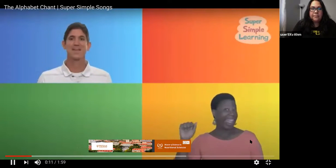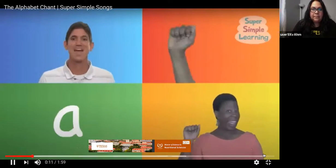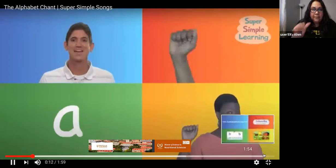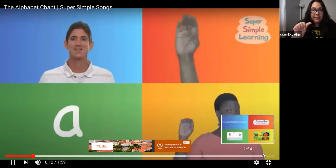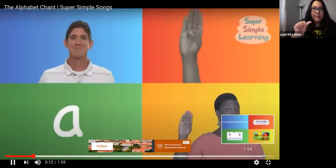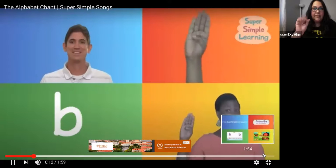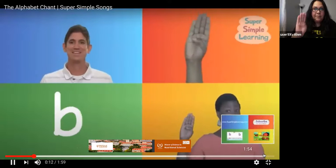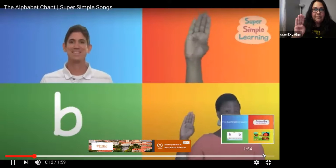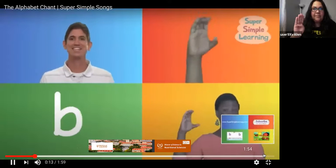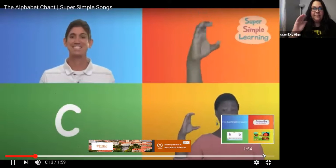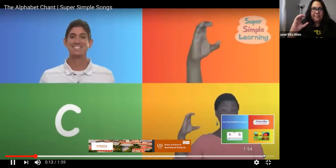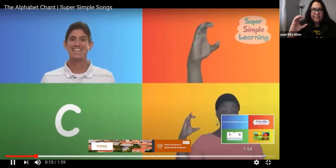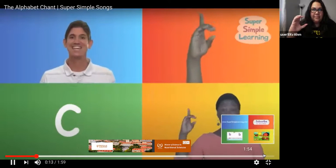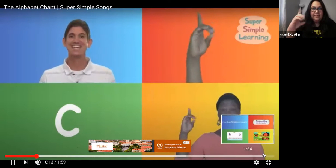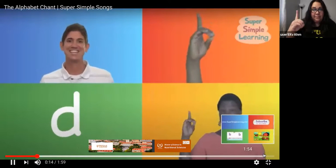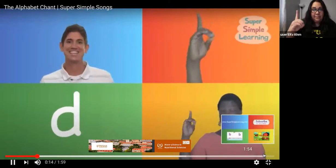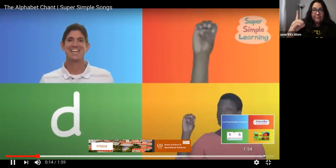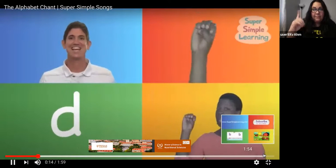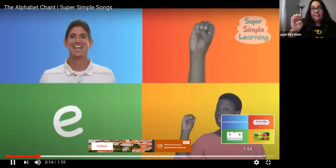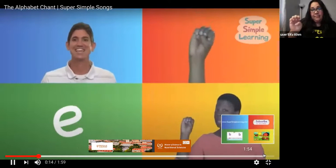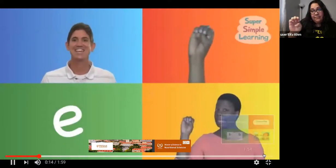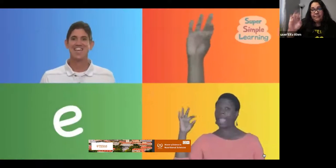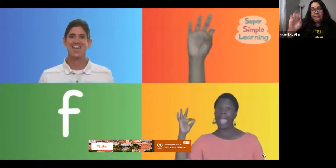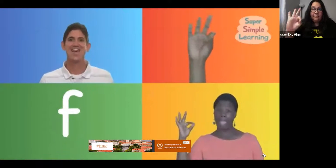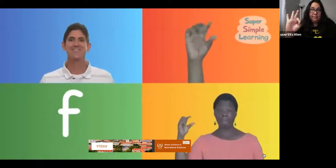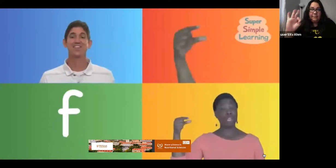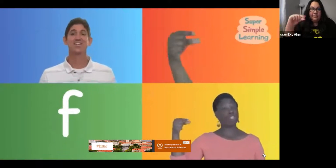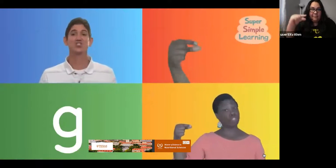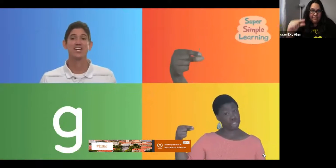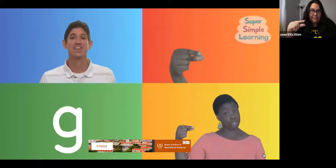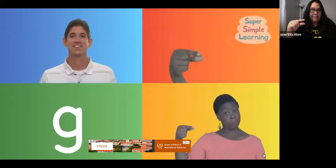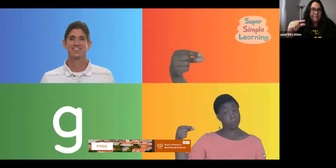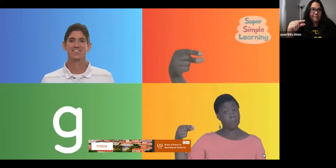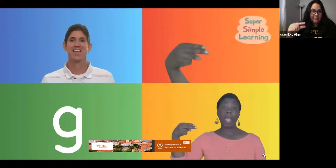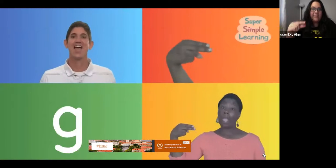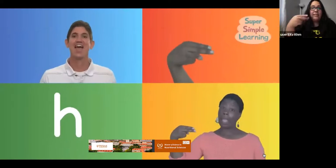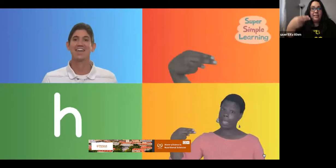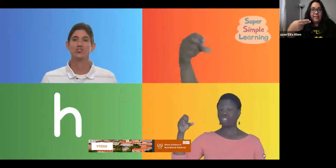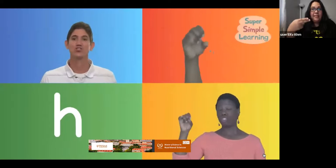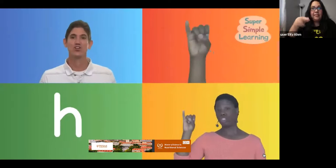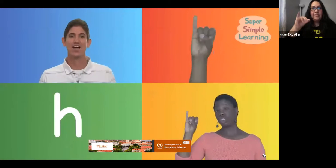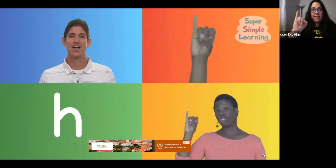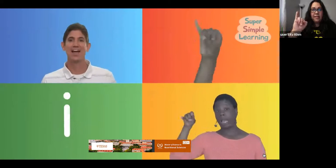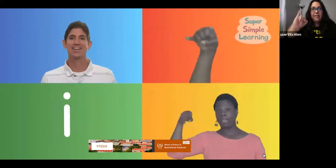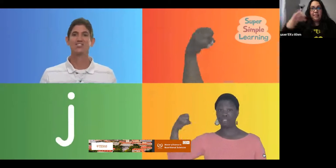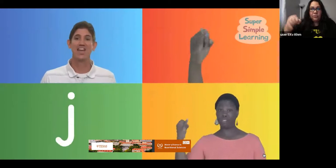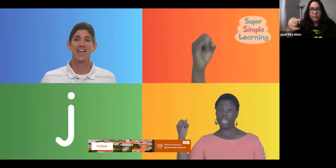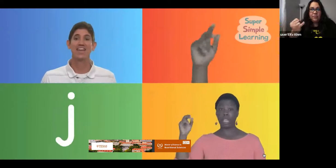A, B, C, D, E, F, G, H, I, J,